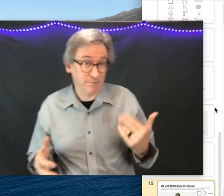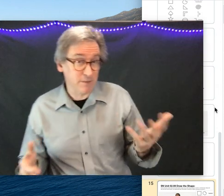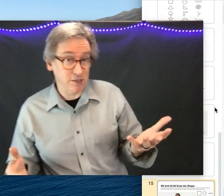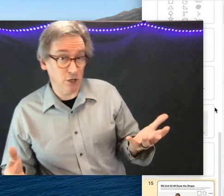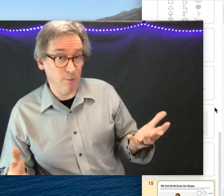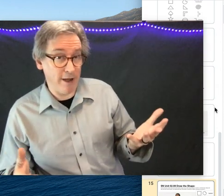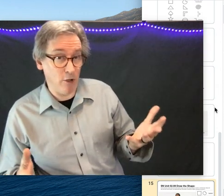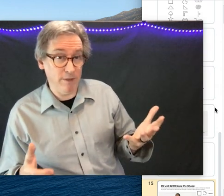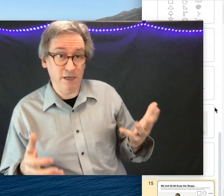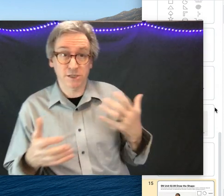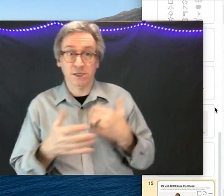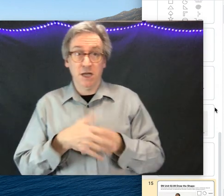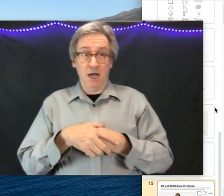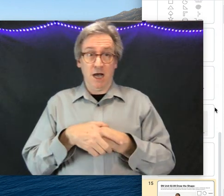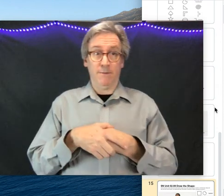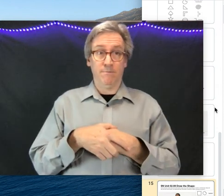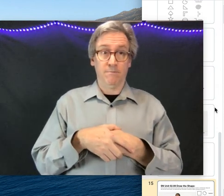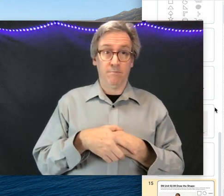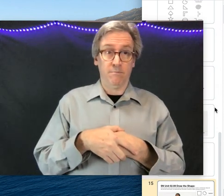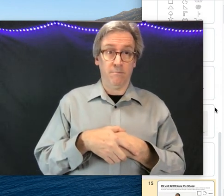question. So by all means,